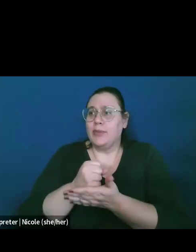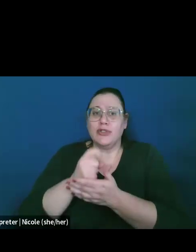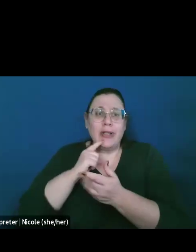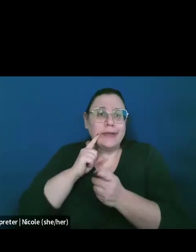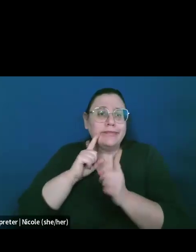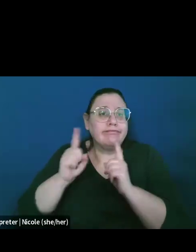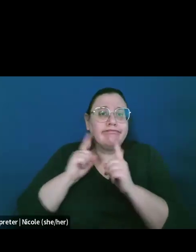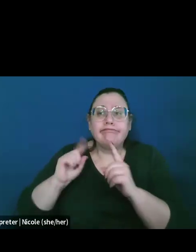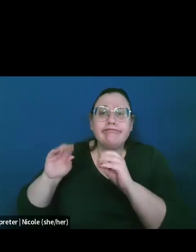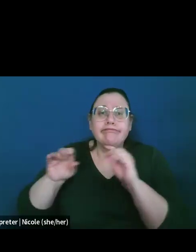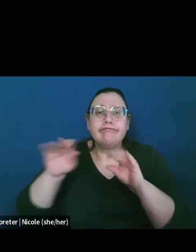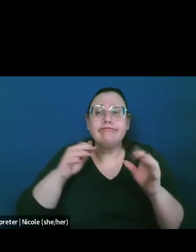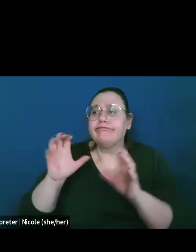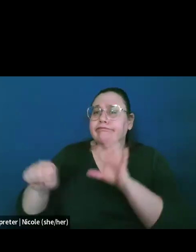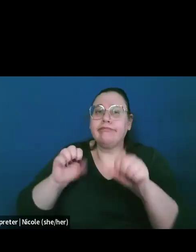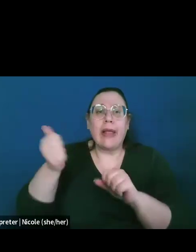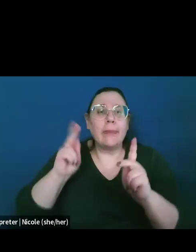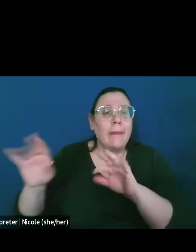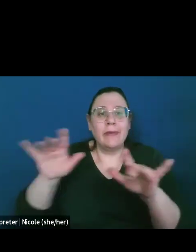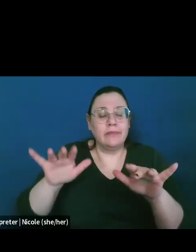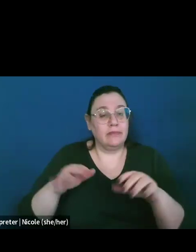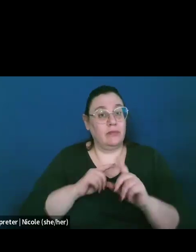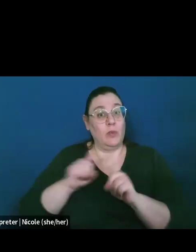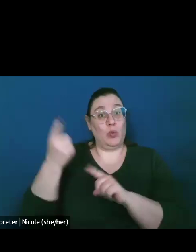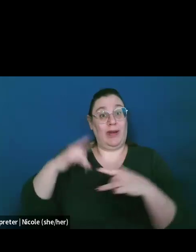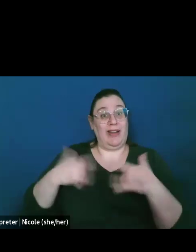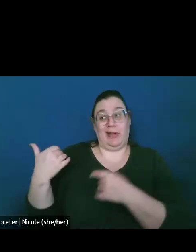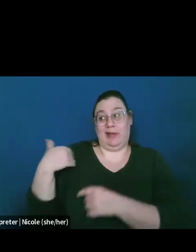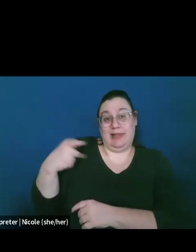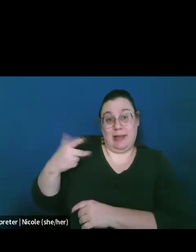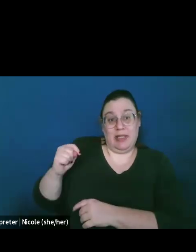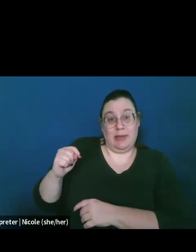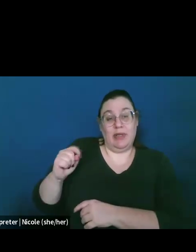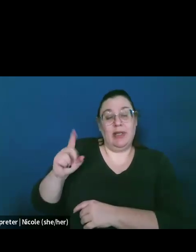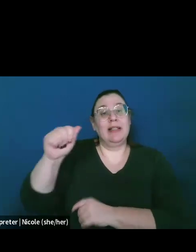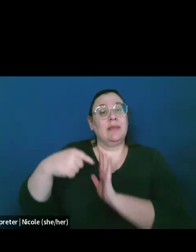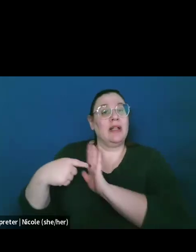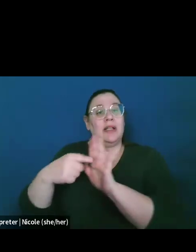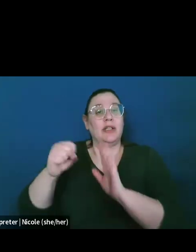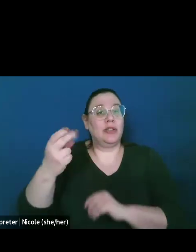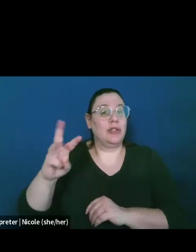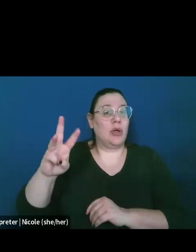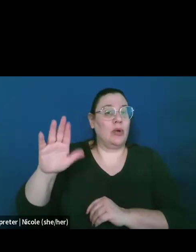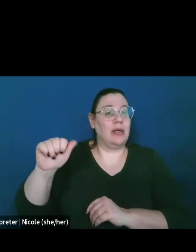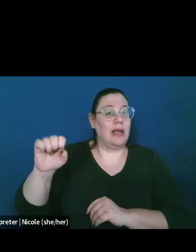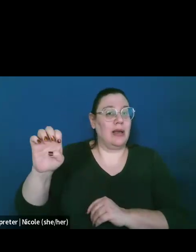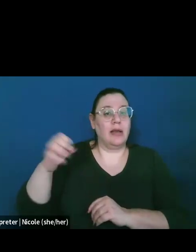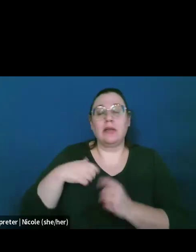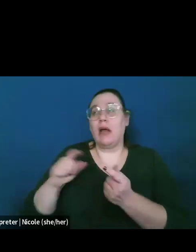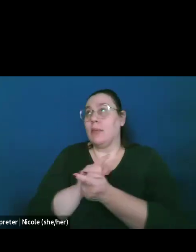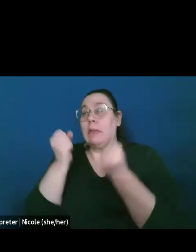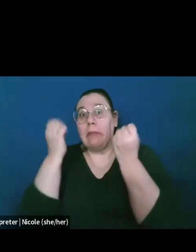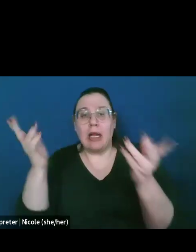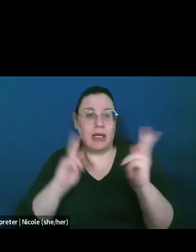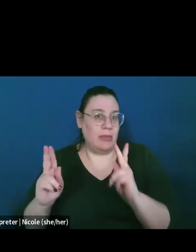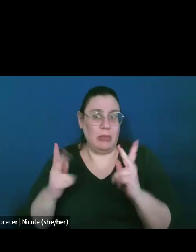thing. And I was at an event in September, Disability Showcase, and I've met so many people from that